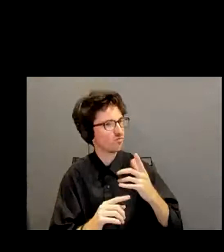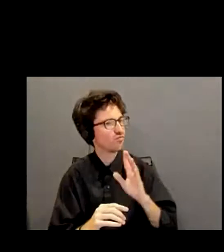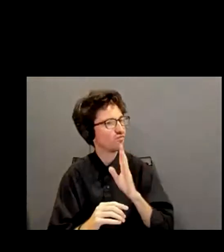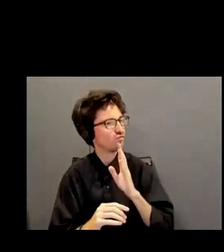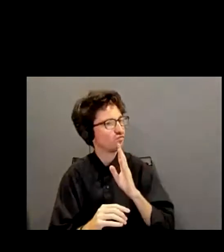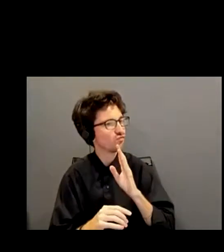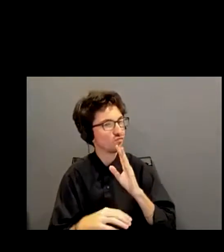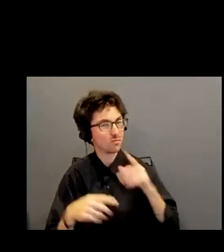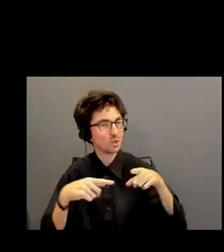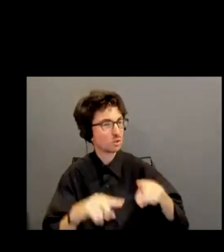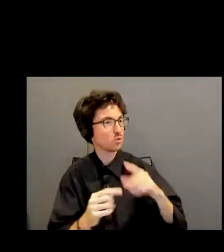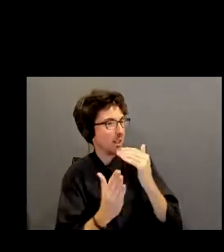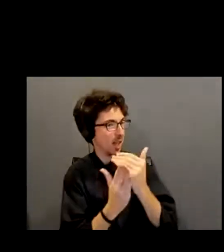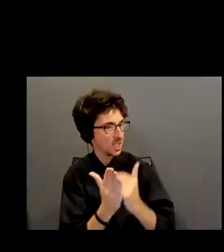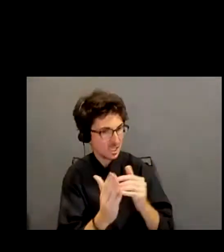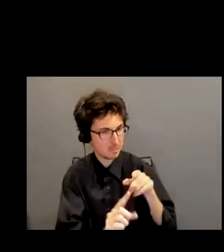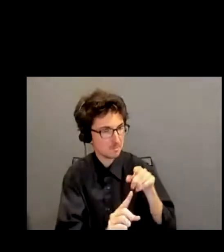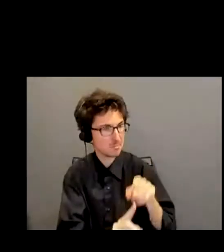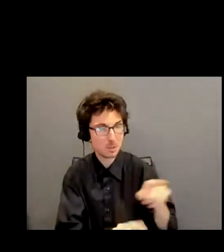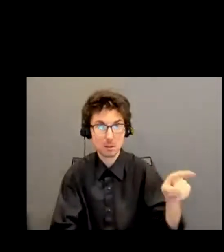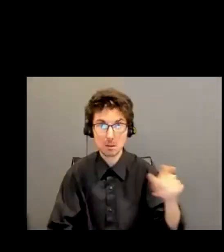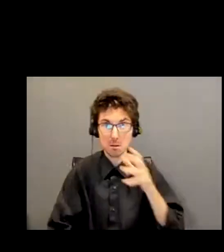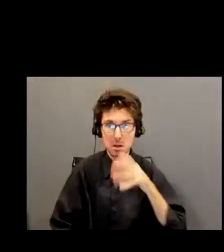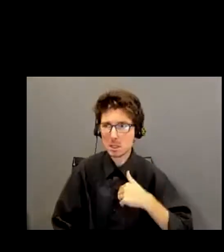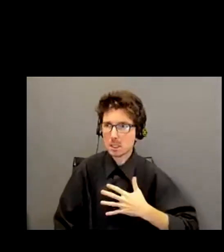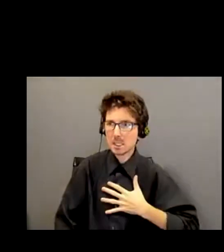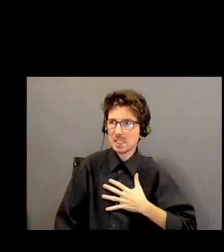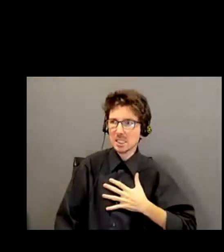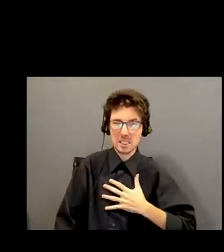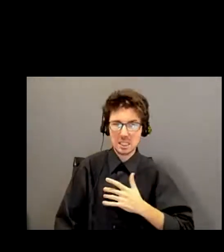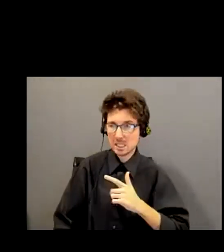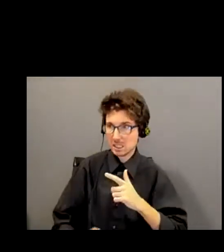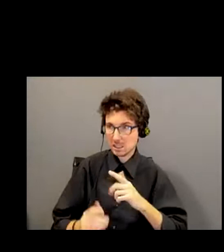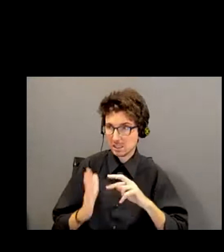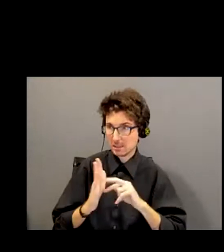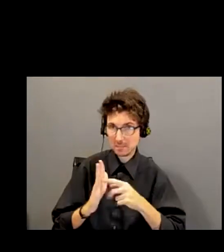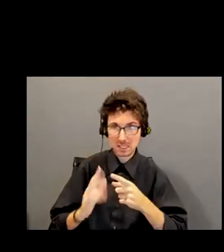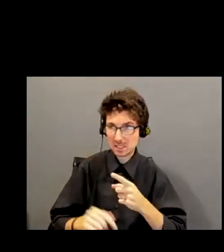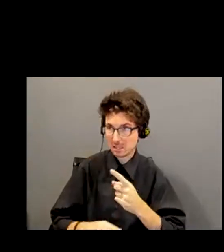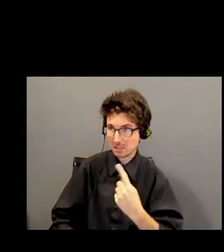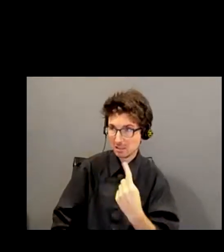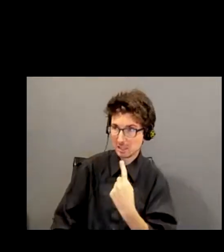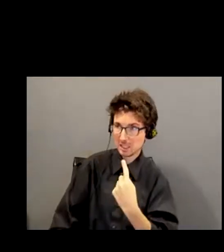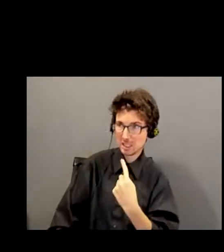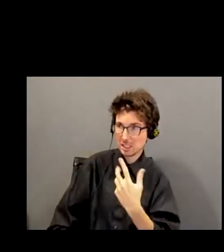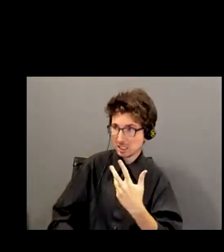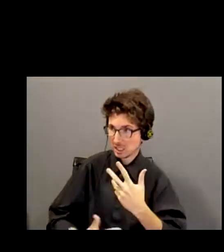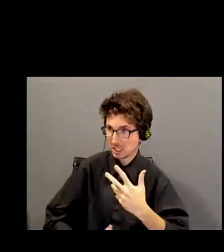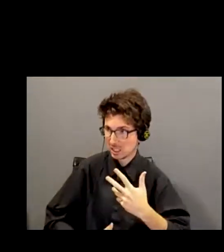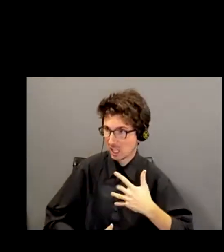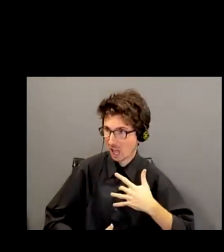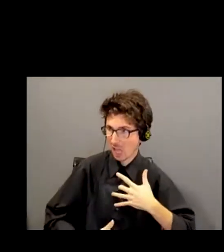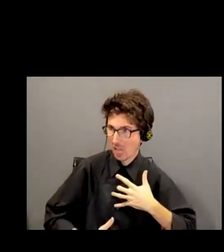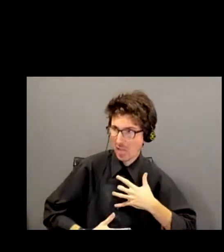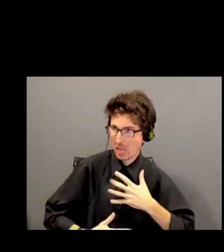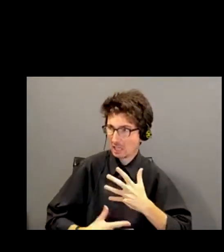afraid that the teaching staff would regret accepting me to school and scolded me. But I smiled in my heart